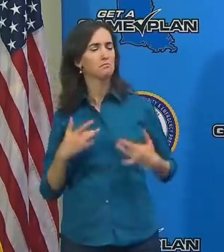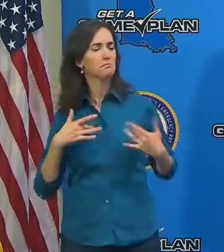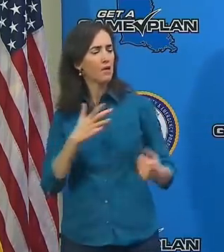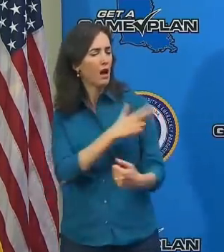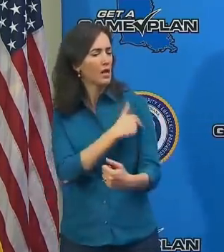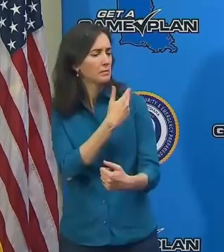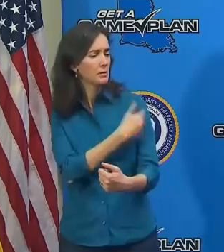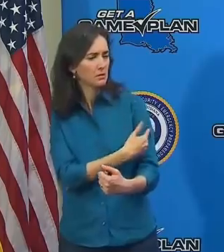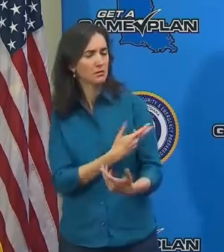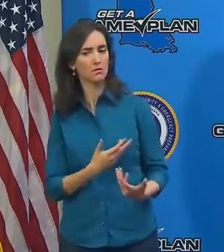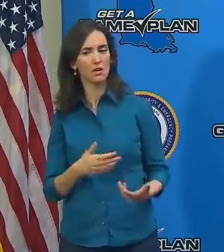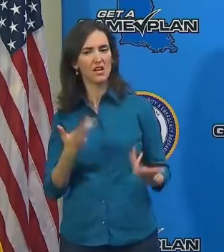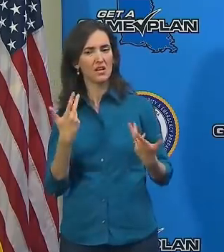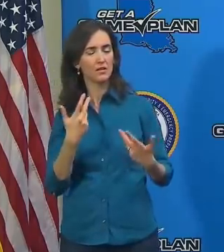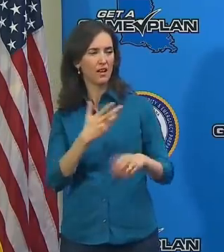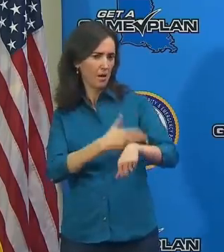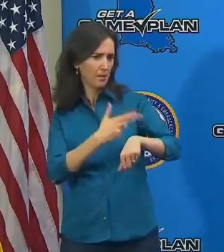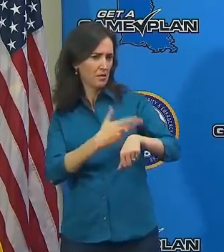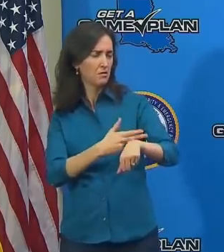Yeah.